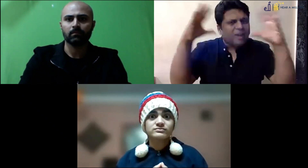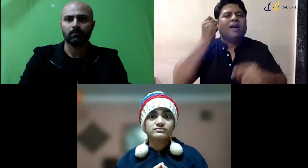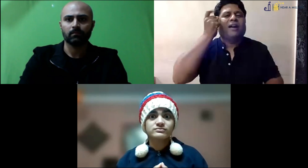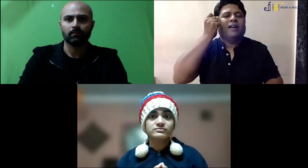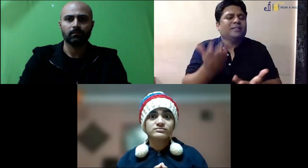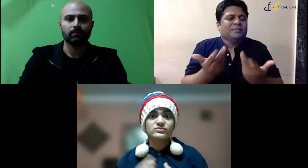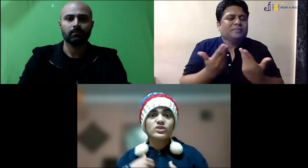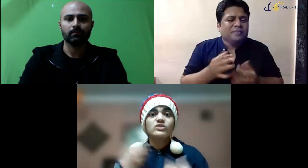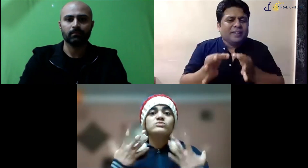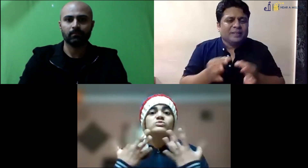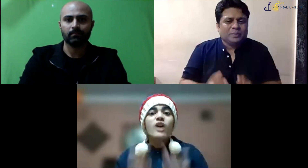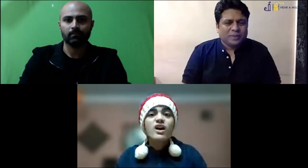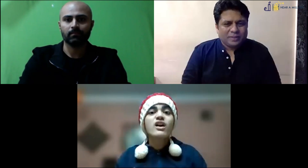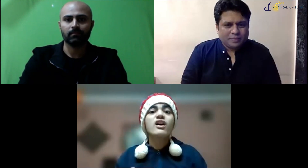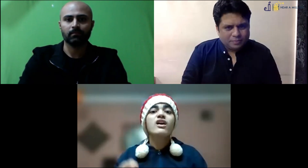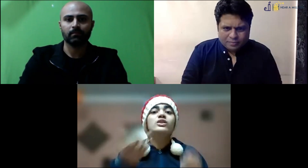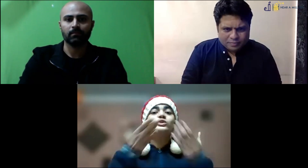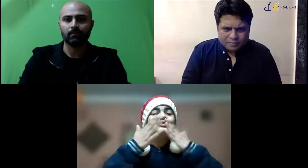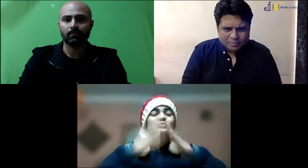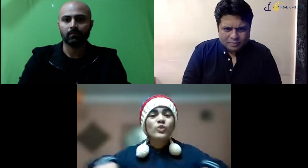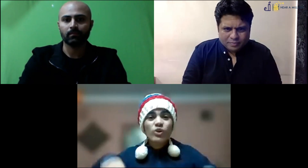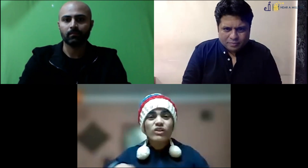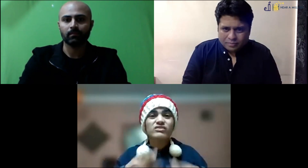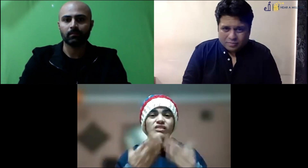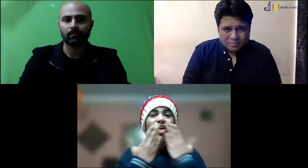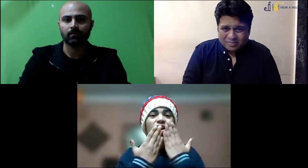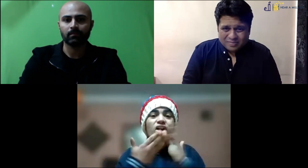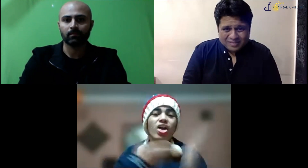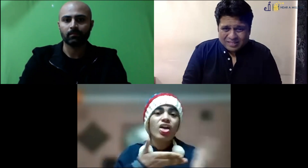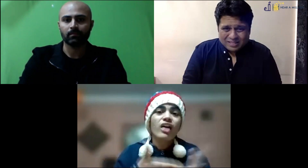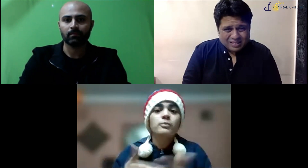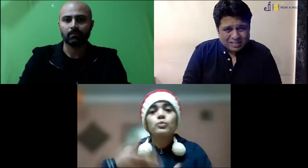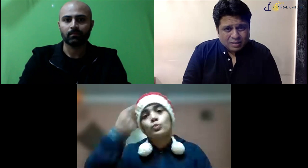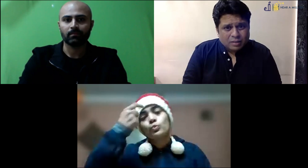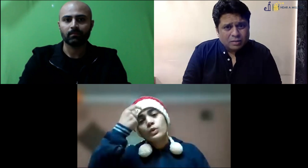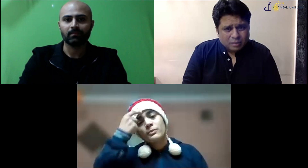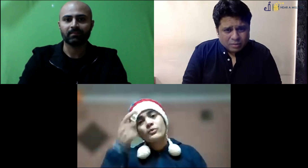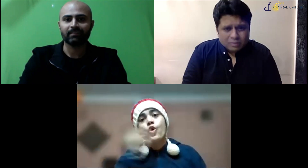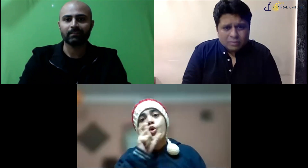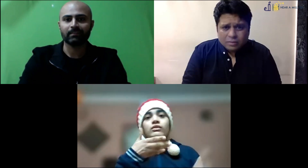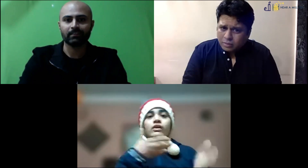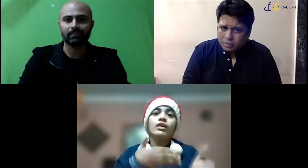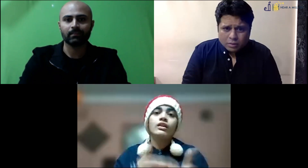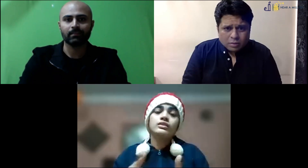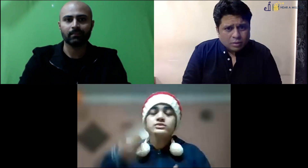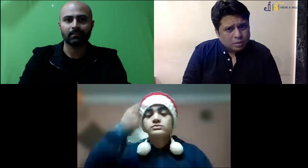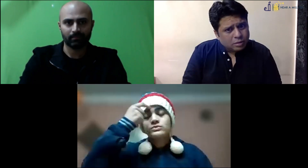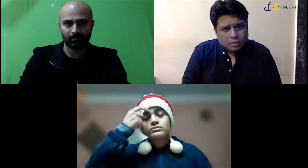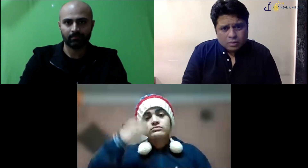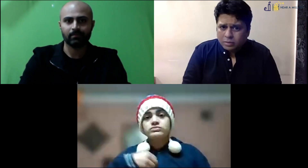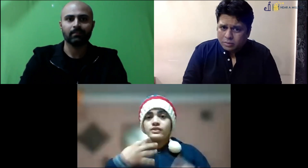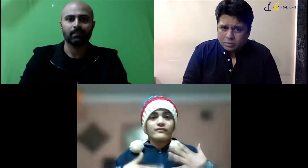So, for example, can you explain? So I want, some students, they are facing barriers in